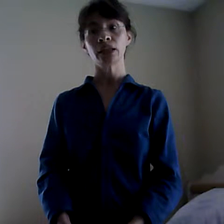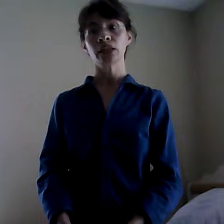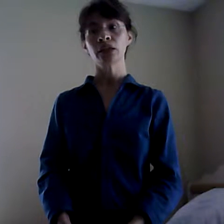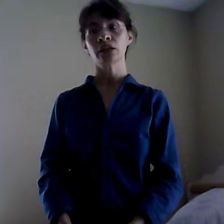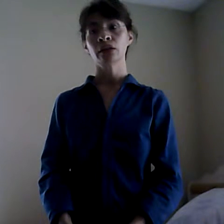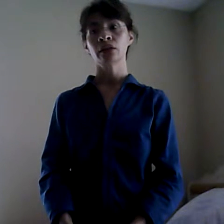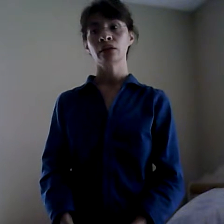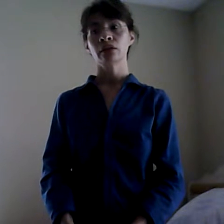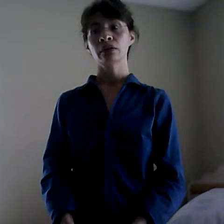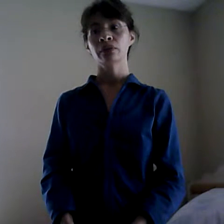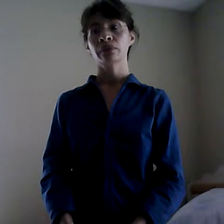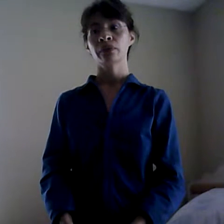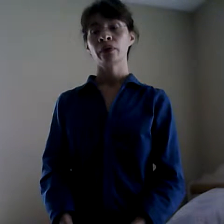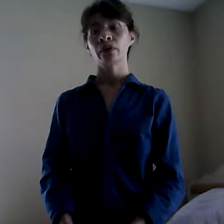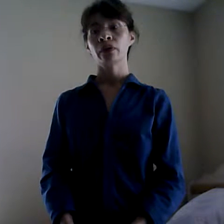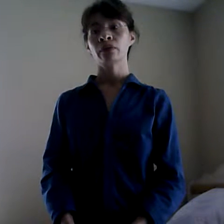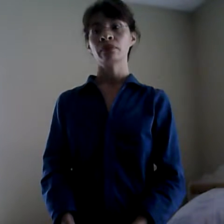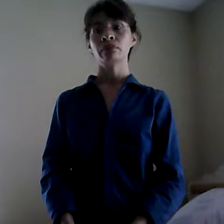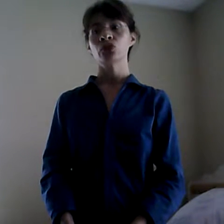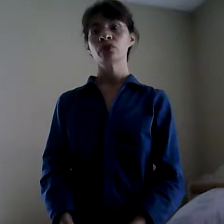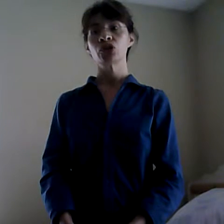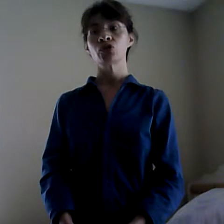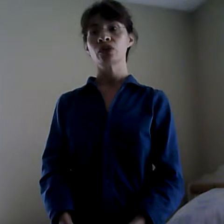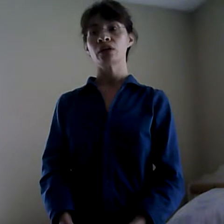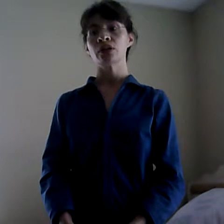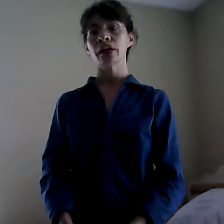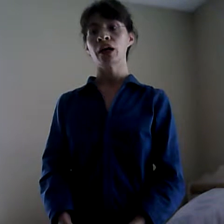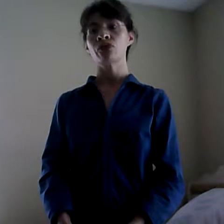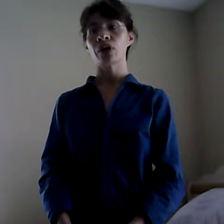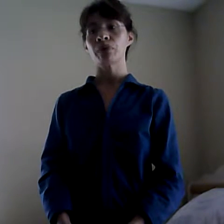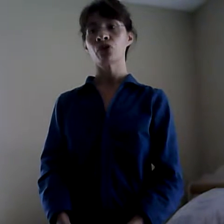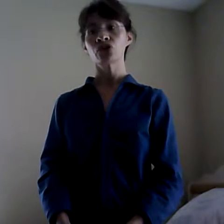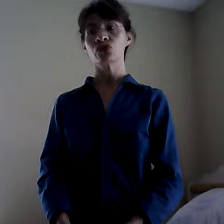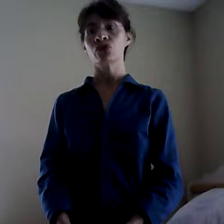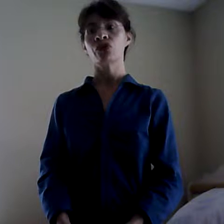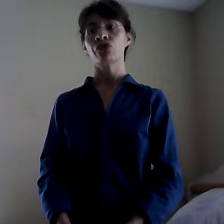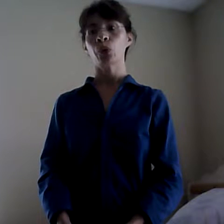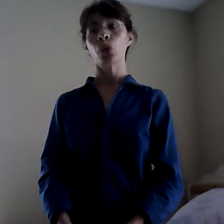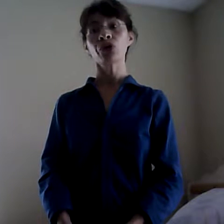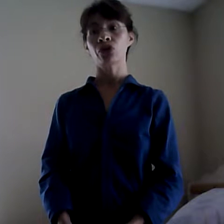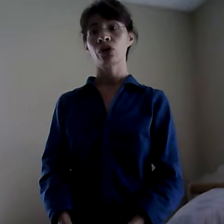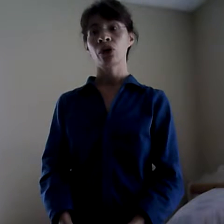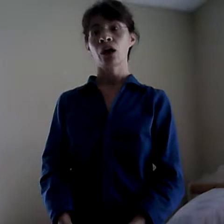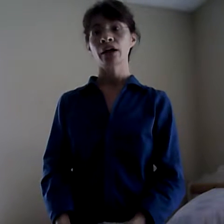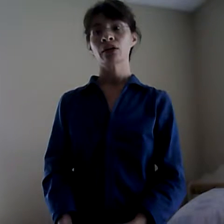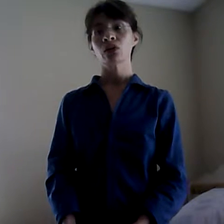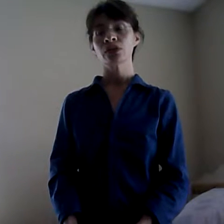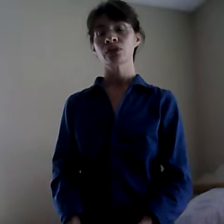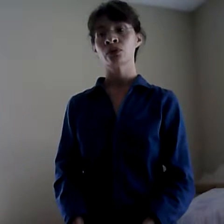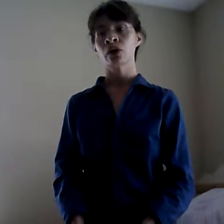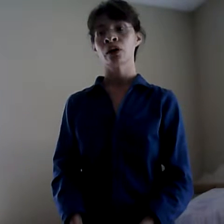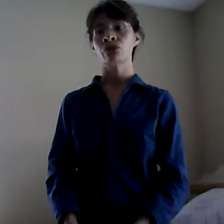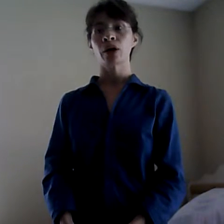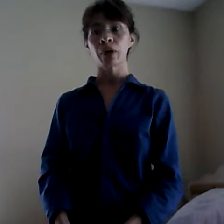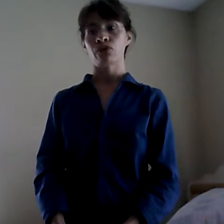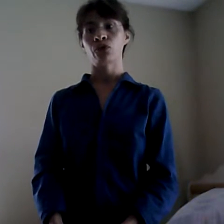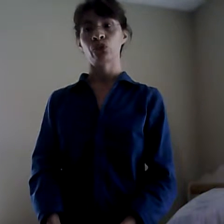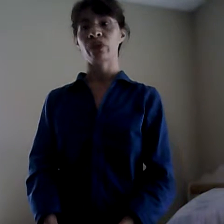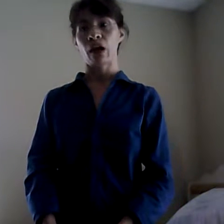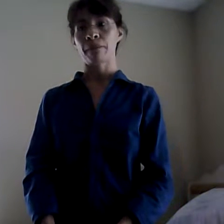ID and just make sure that I have the right person, the right order. I can also write back and forth with that. I